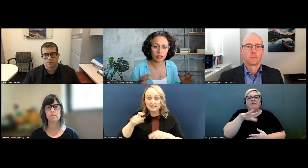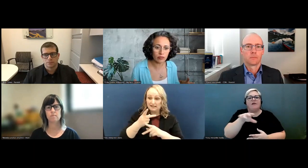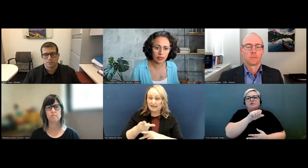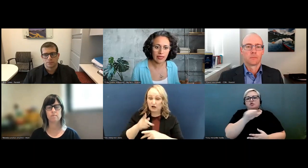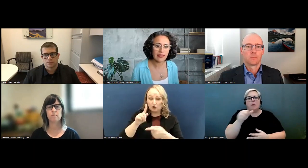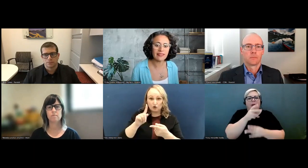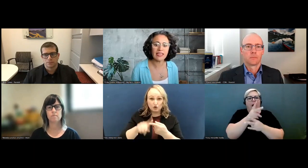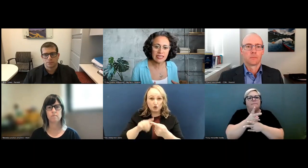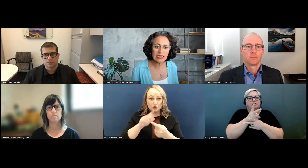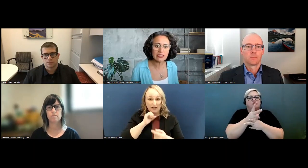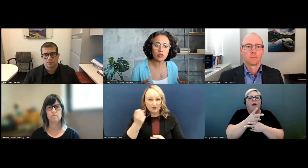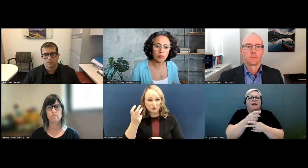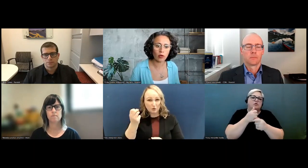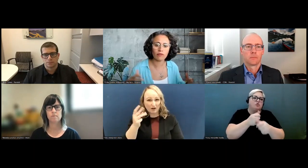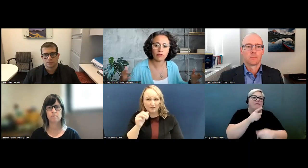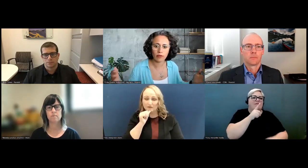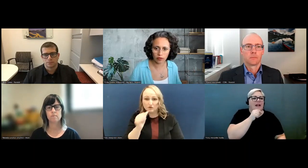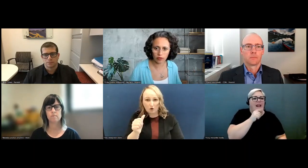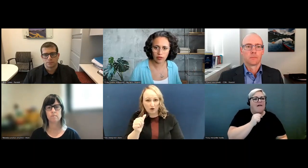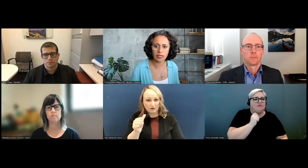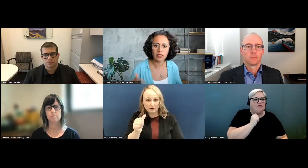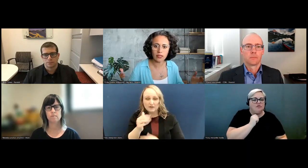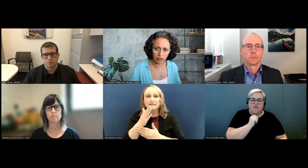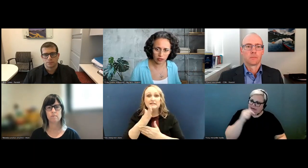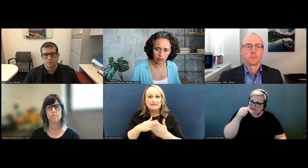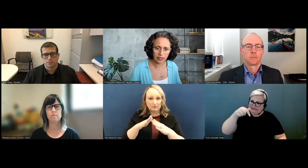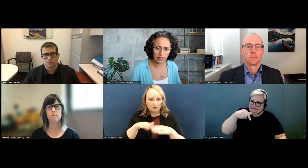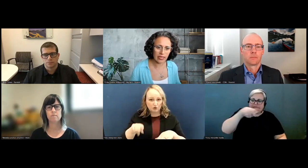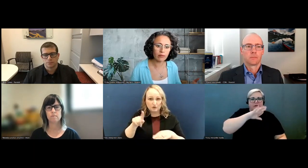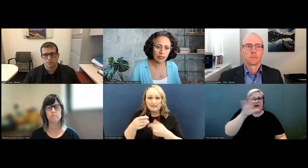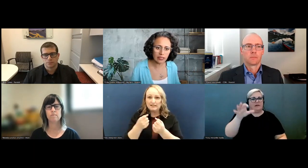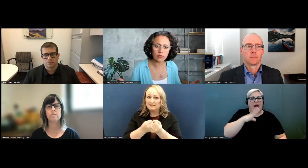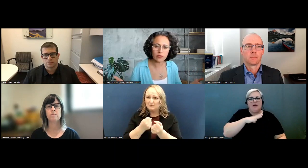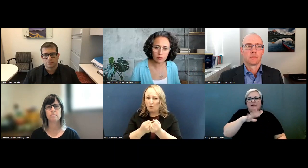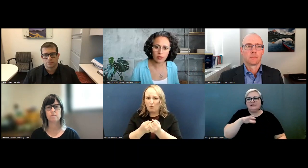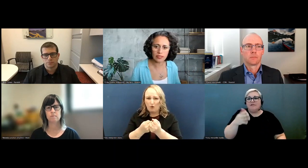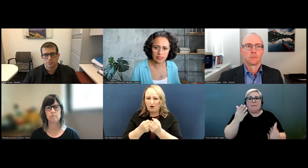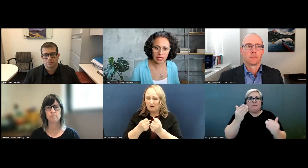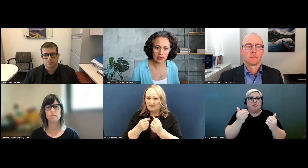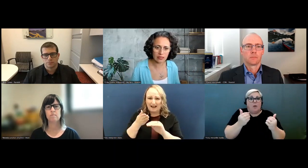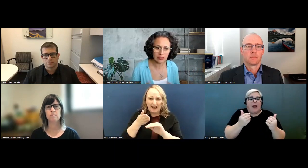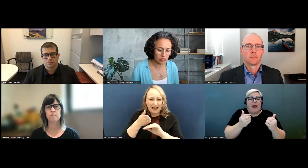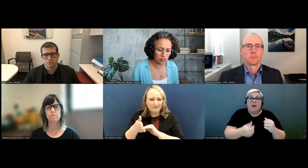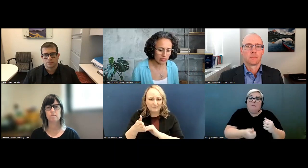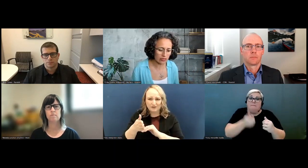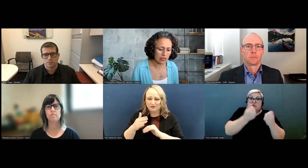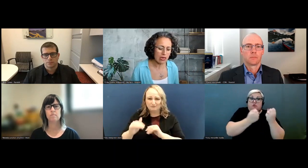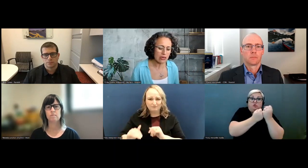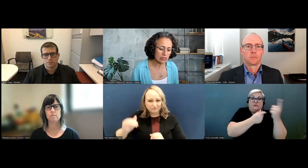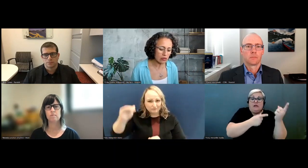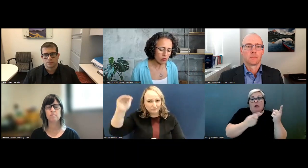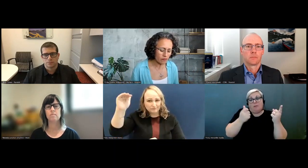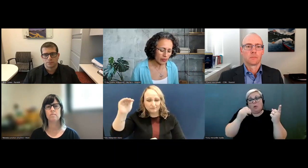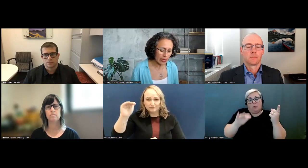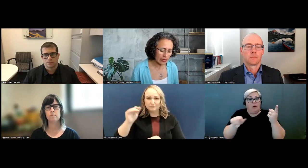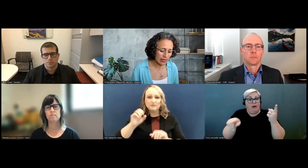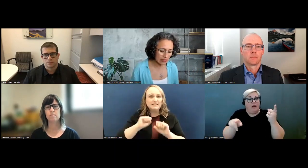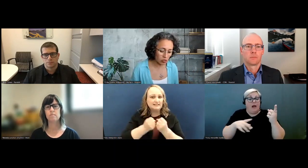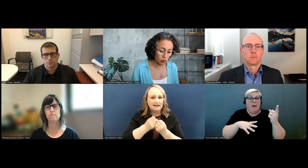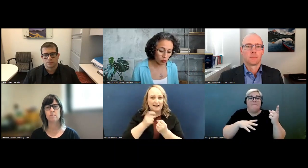our country, they need the support further and longer, and we need to respond as that as a society.